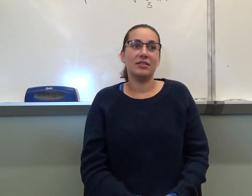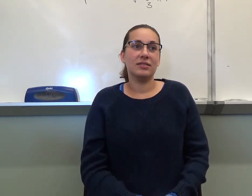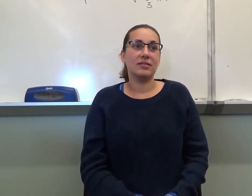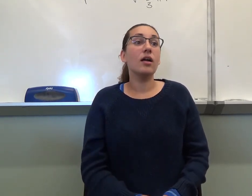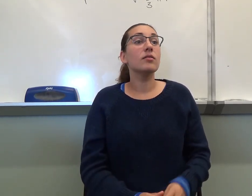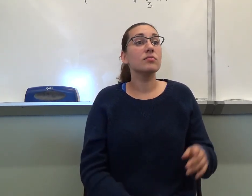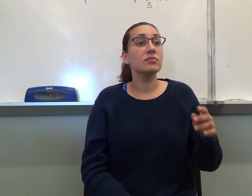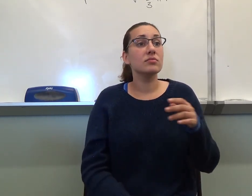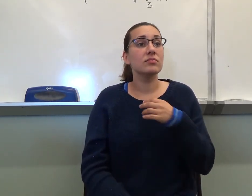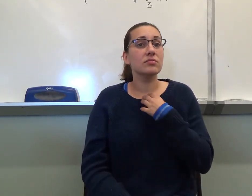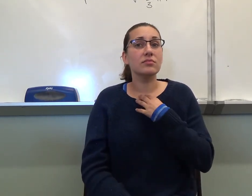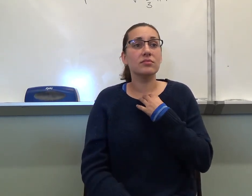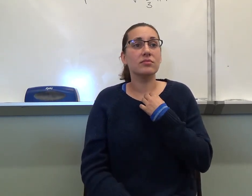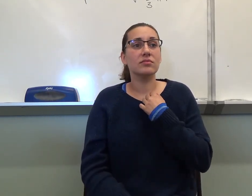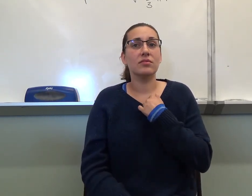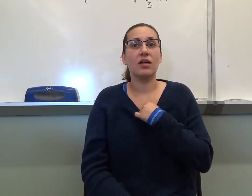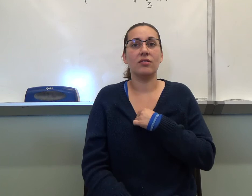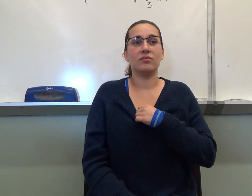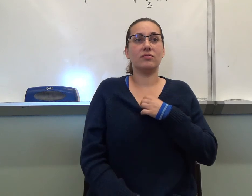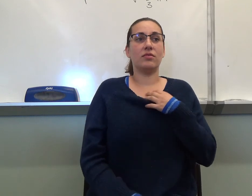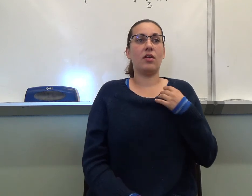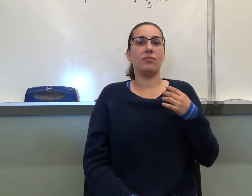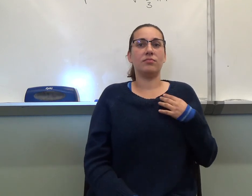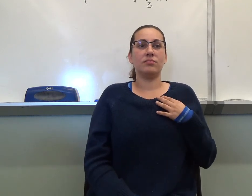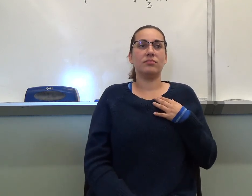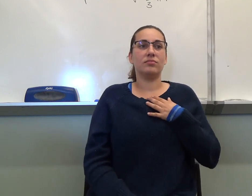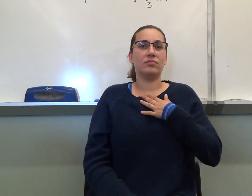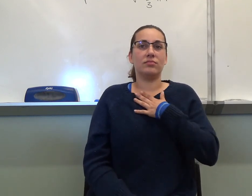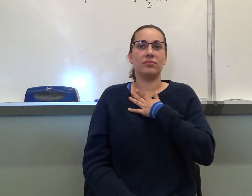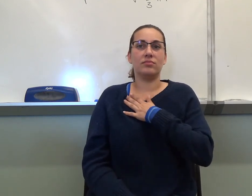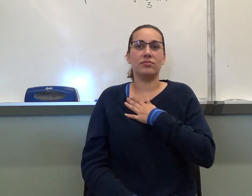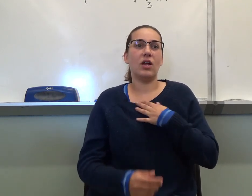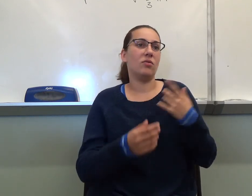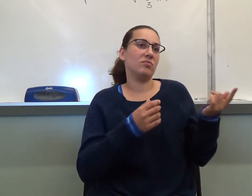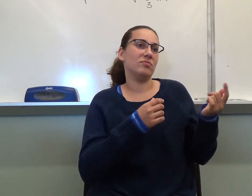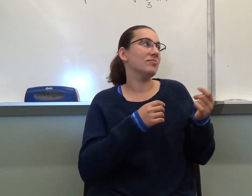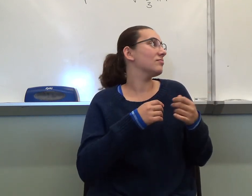class. And that used to be a problem. In 2009, everything went